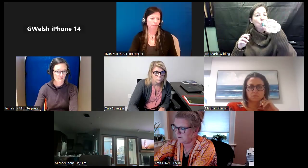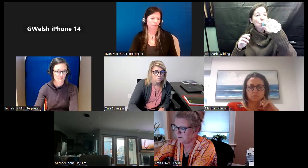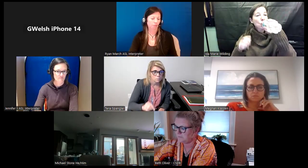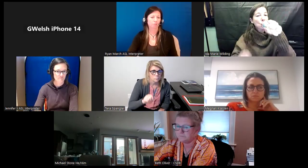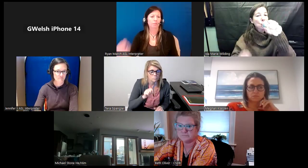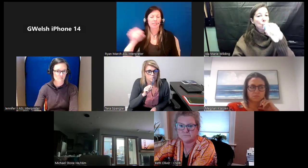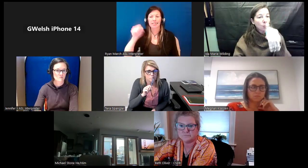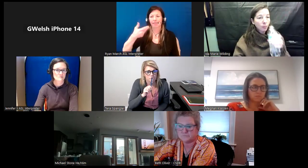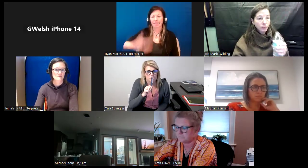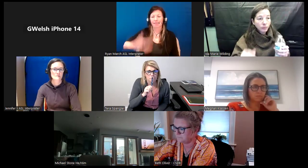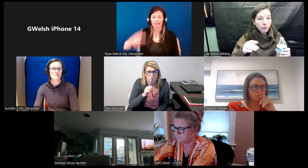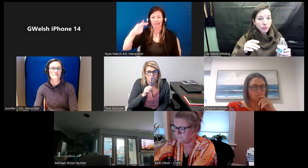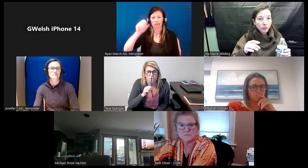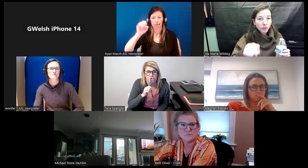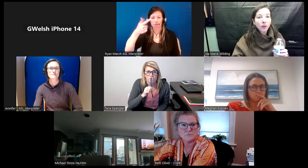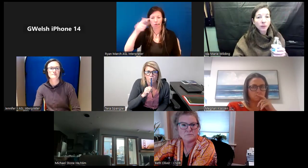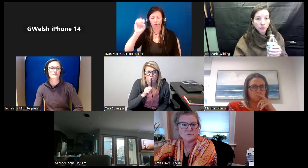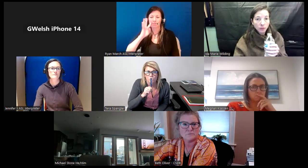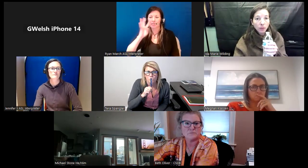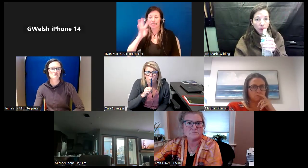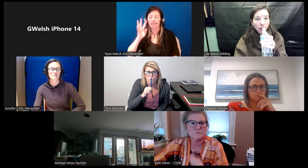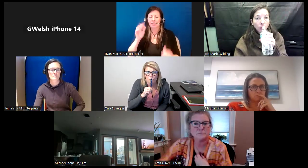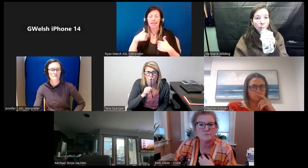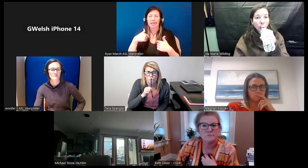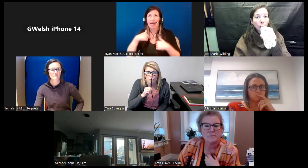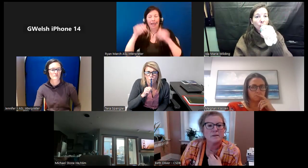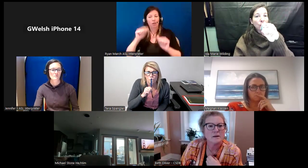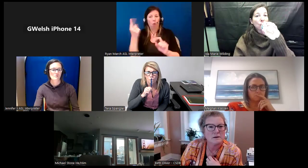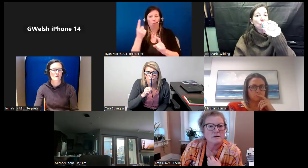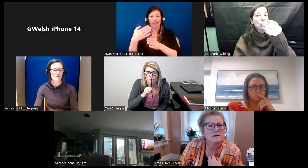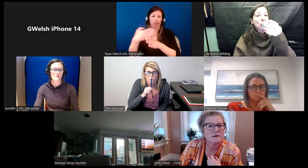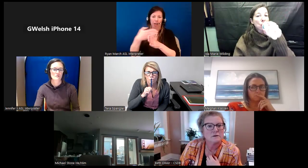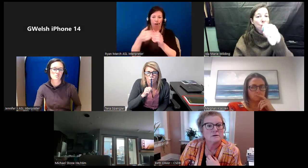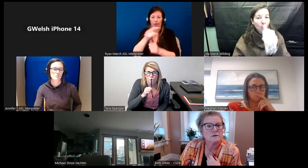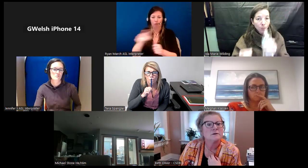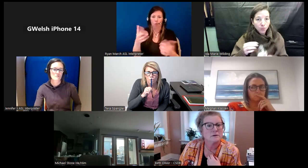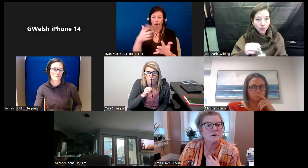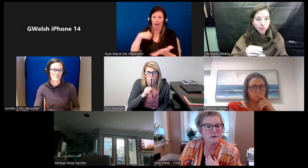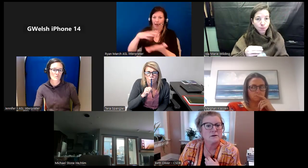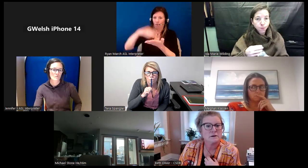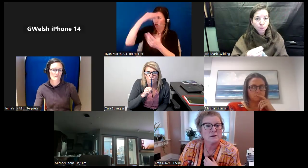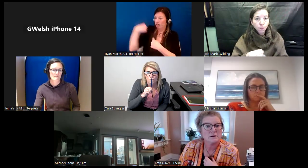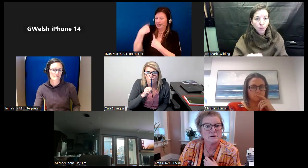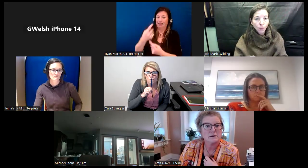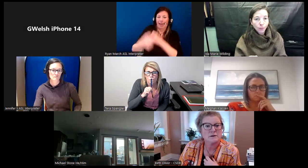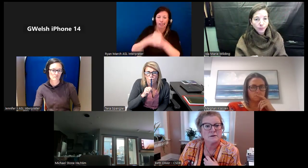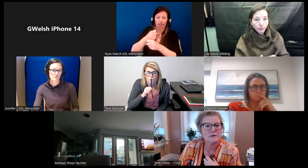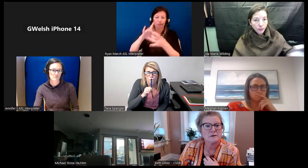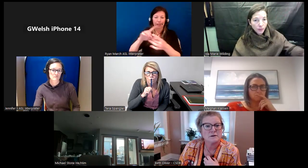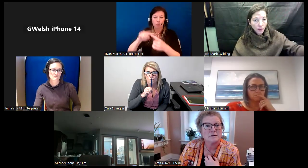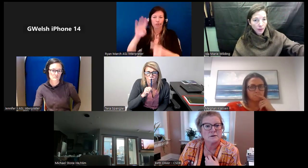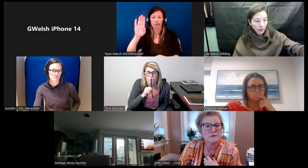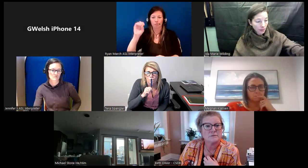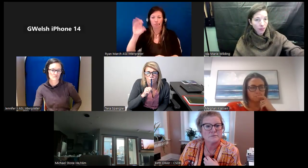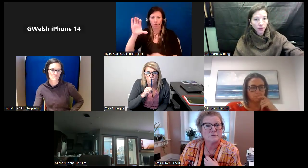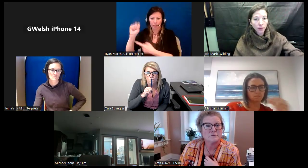Yeah, this is George speaking. I can only share with you what I have learned in the last year about a BOCES. If a